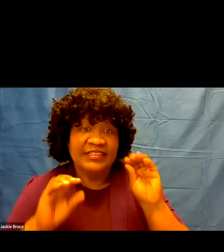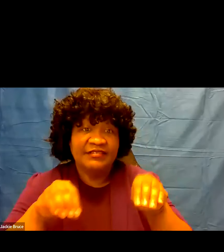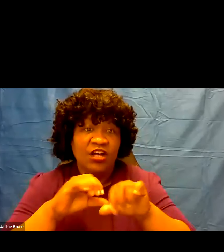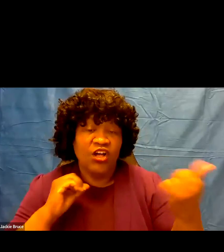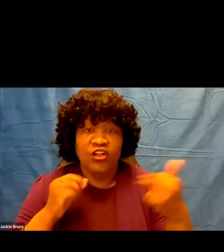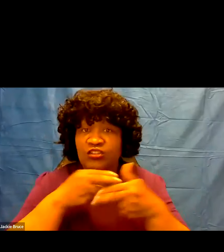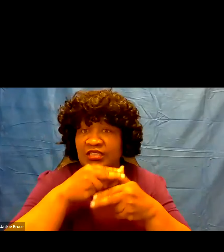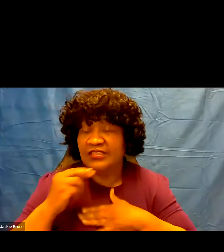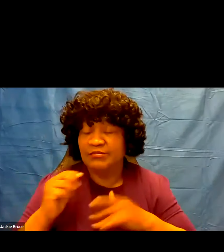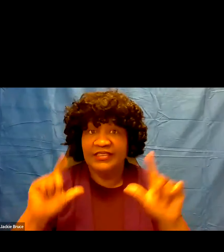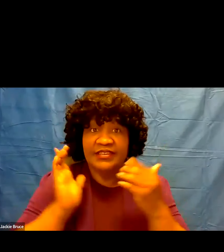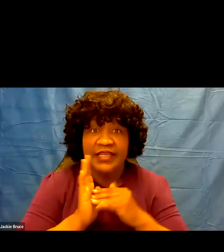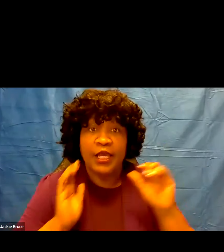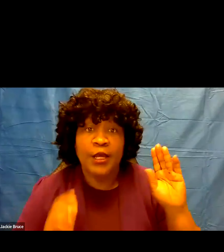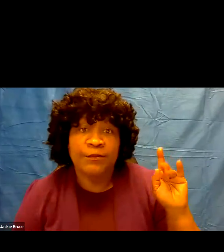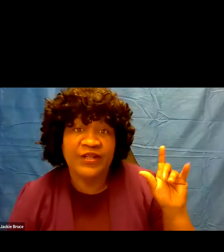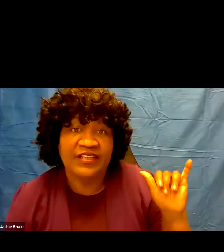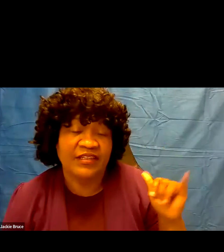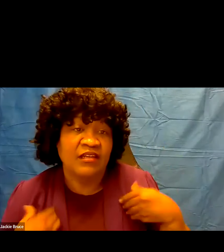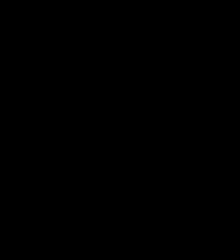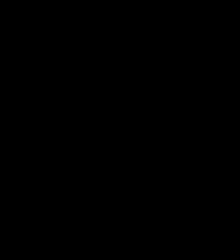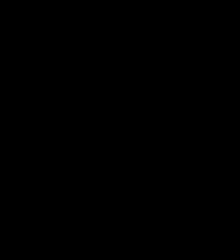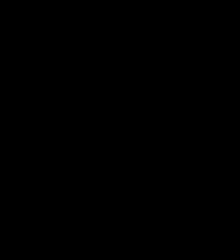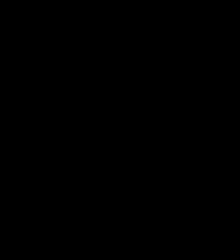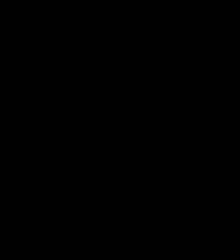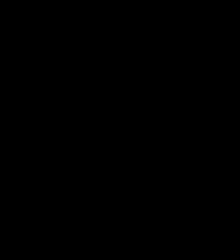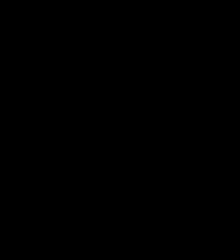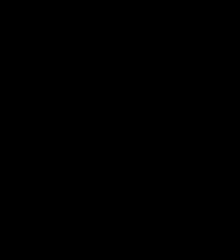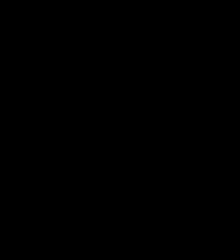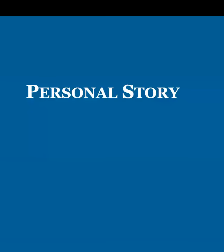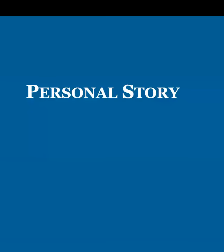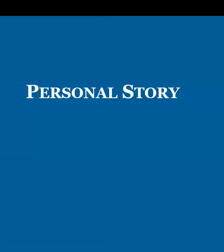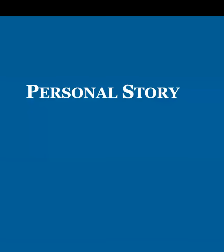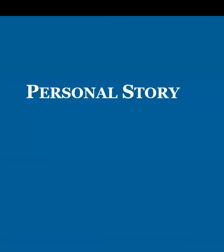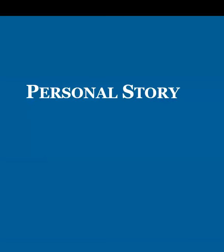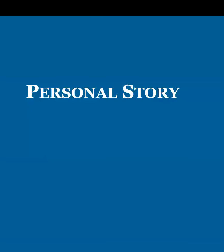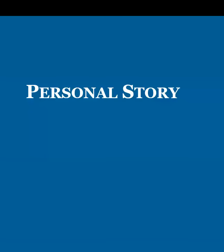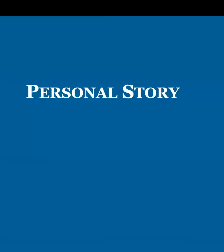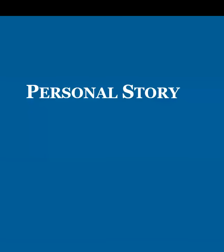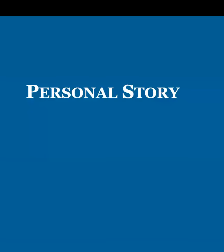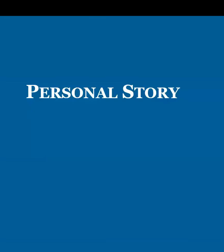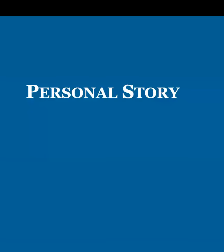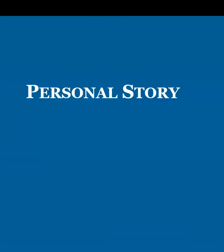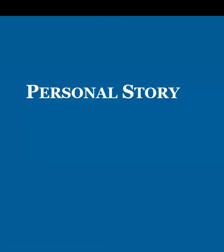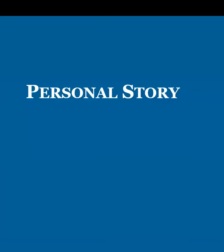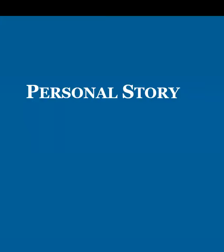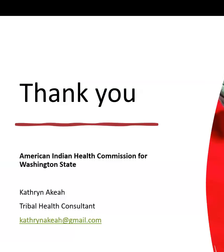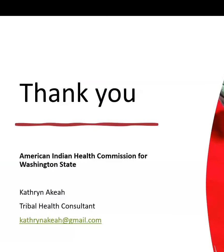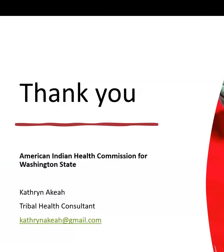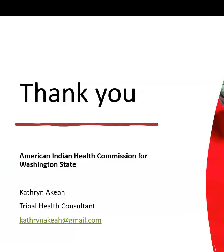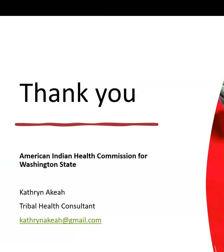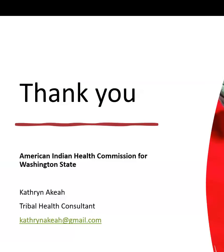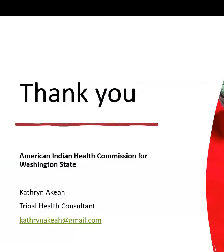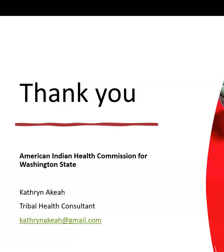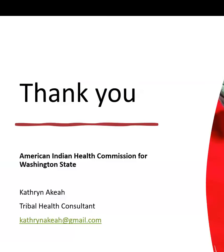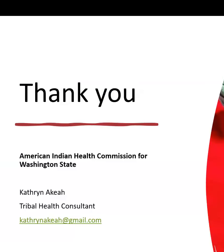deck back up with the objectives page, I'll just walk our CRIS committee through the plan, or Chloe, thanks Chloe for the